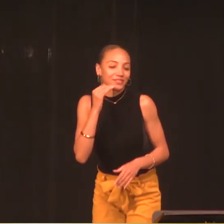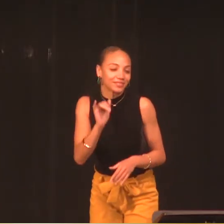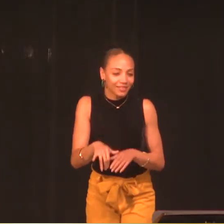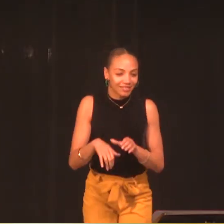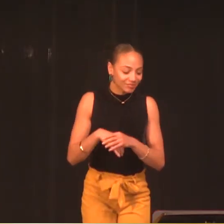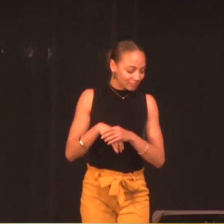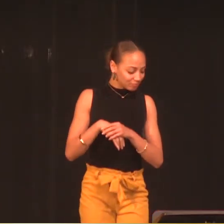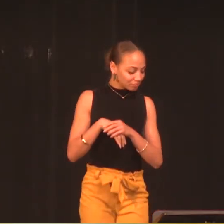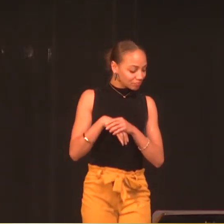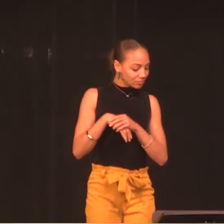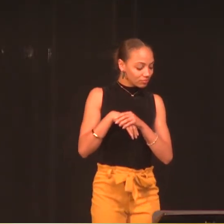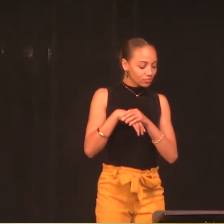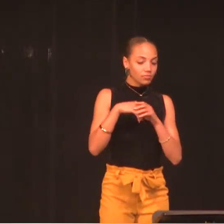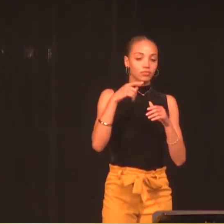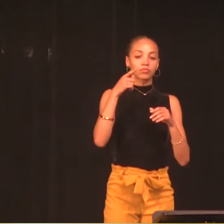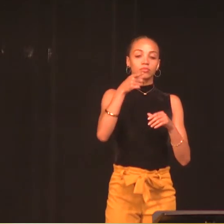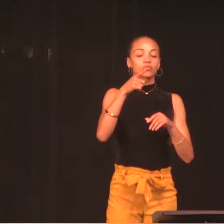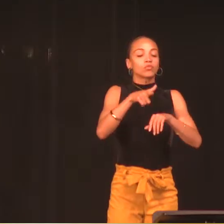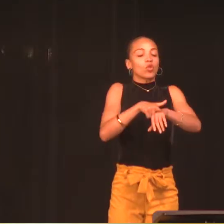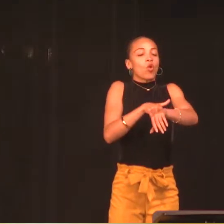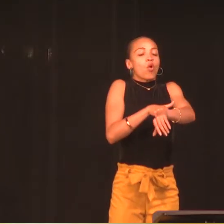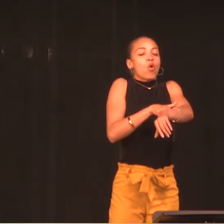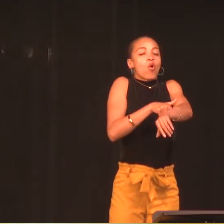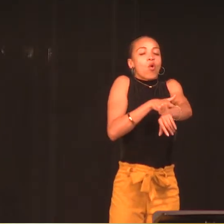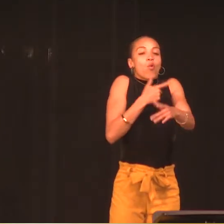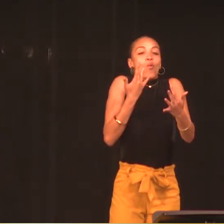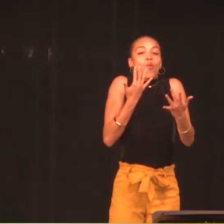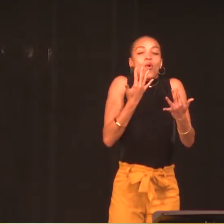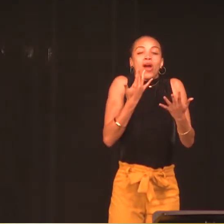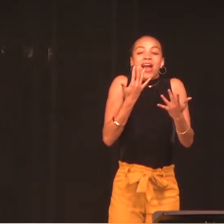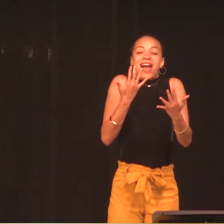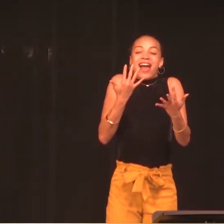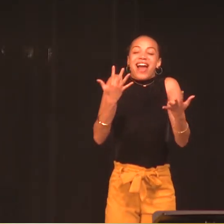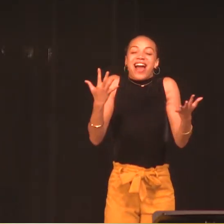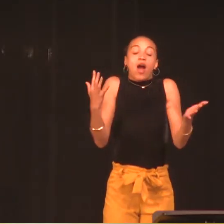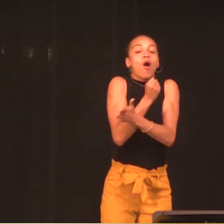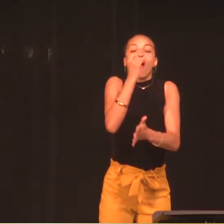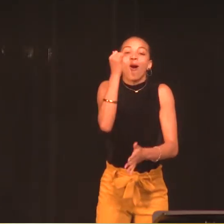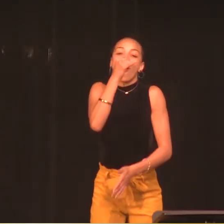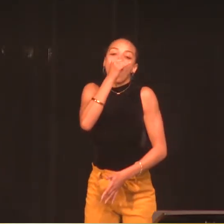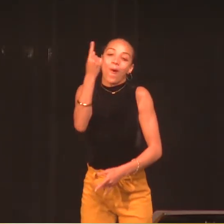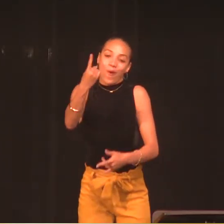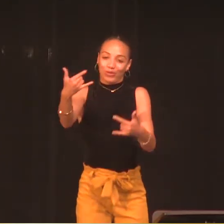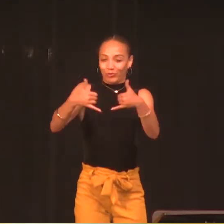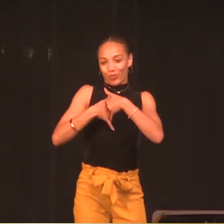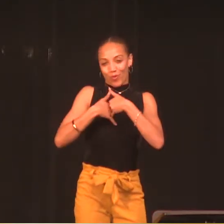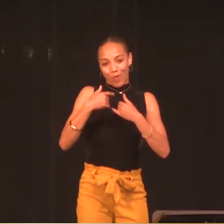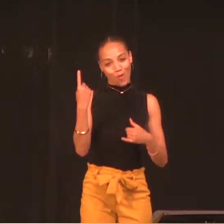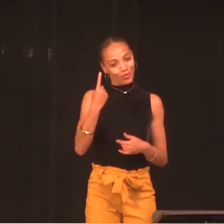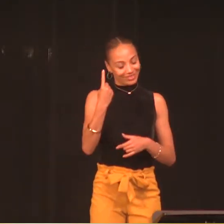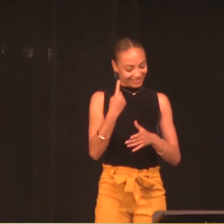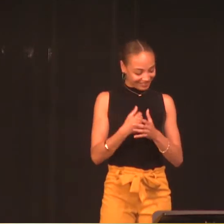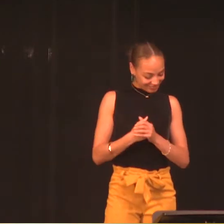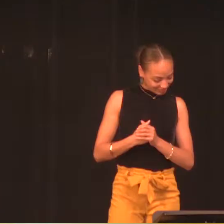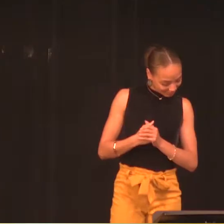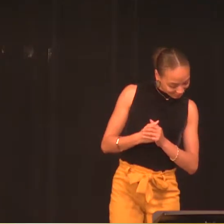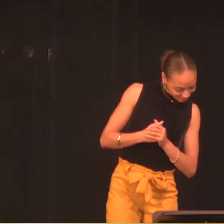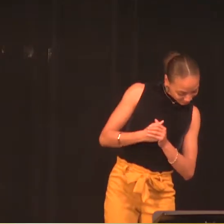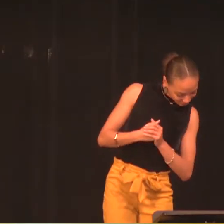If you flew straight to your destination, you would never get to witness all of that beauty. And there is always a reward